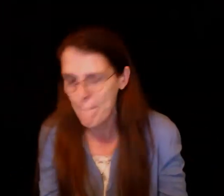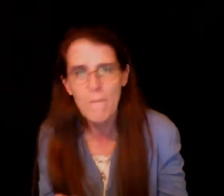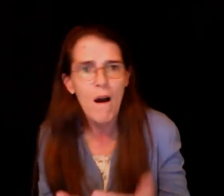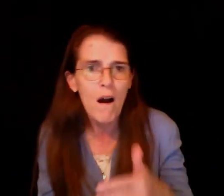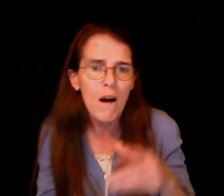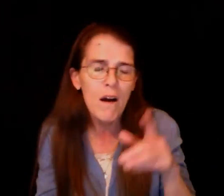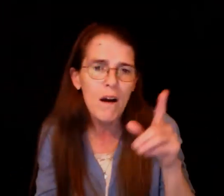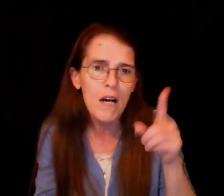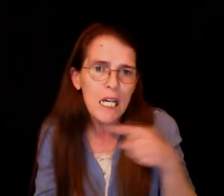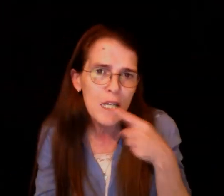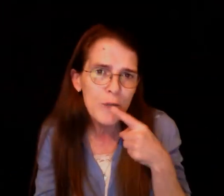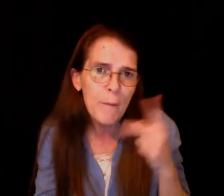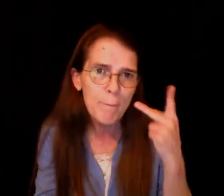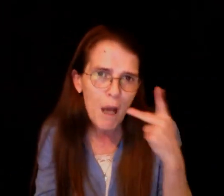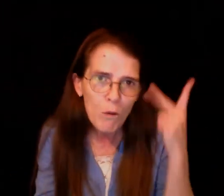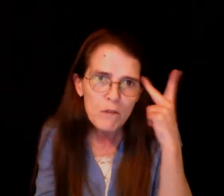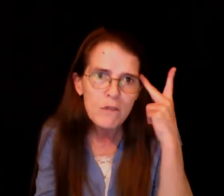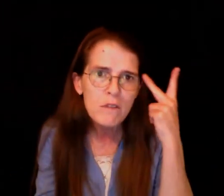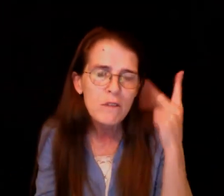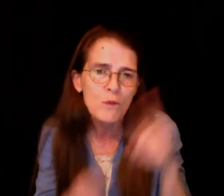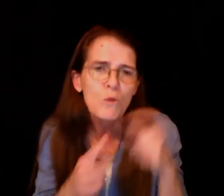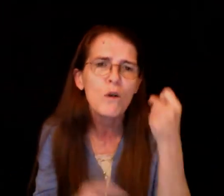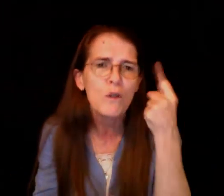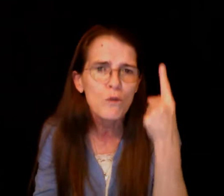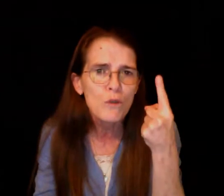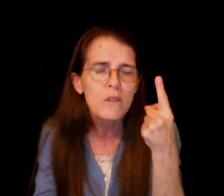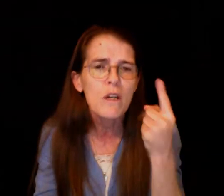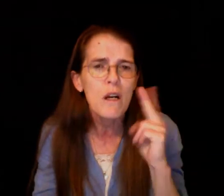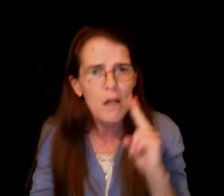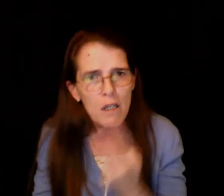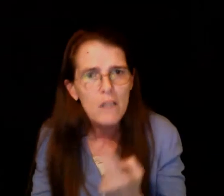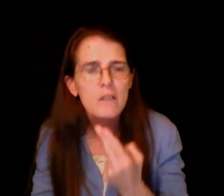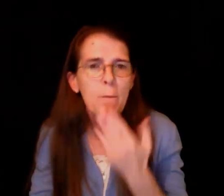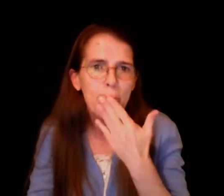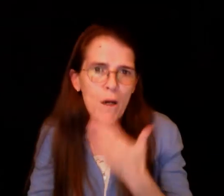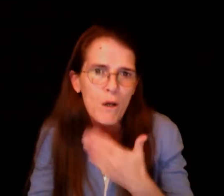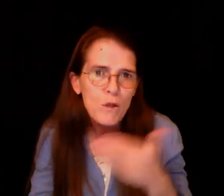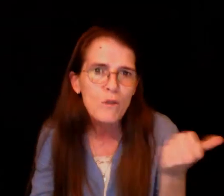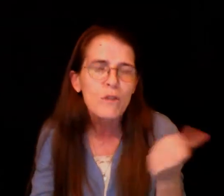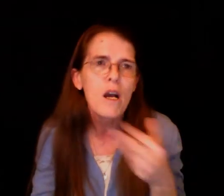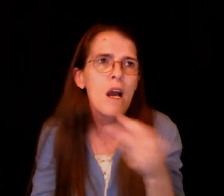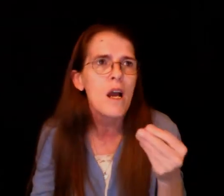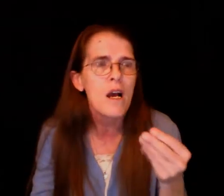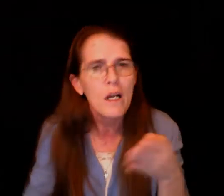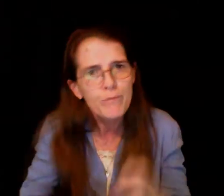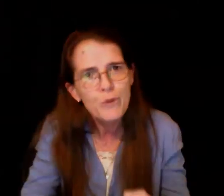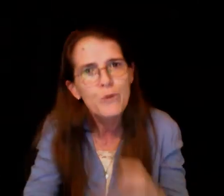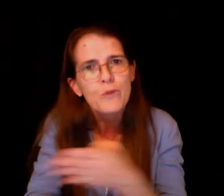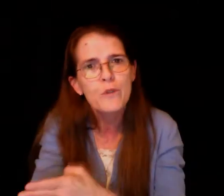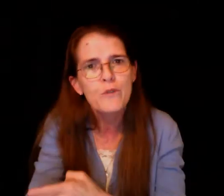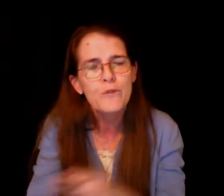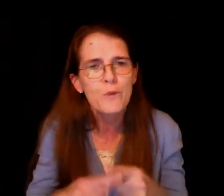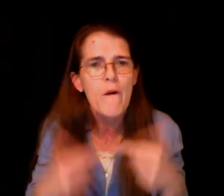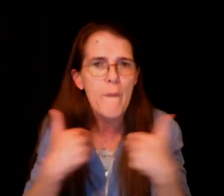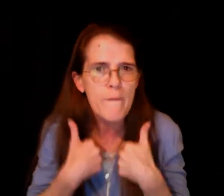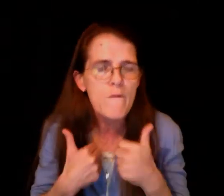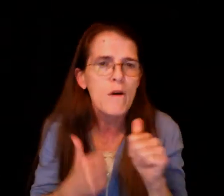Mommy, can I look at your phone and see what time is it? Mm-hmm. What time is it? 7:25. It's time to go to